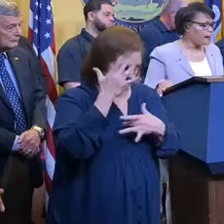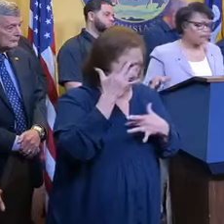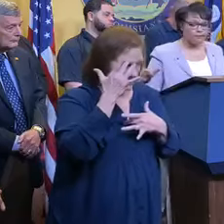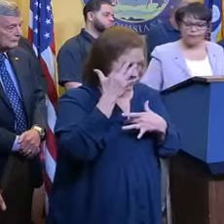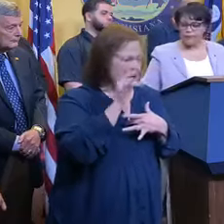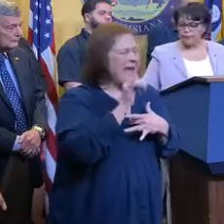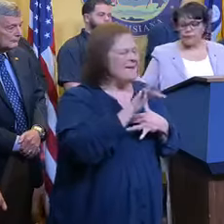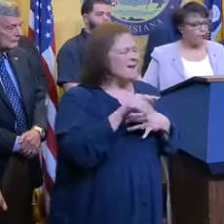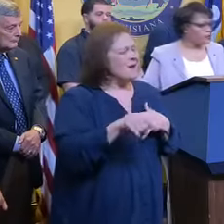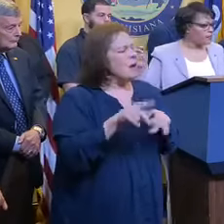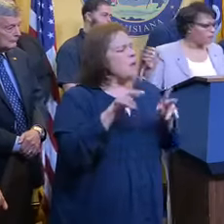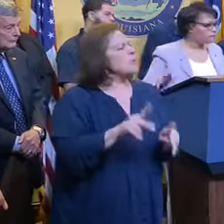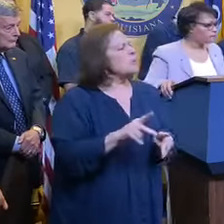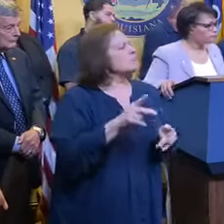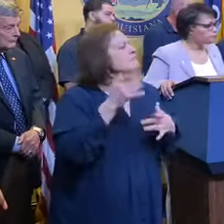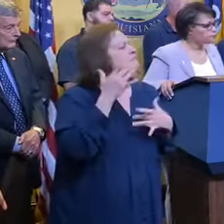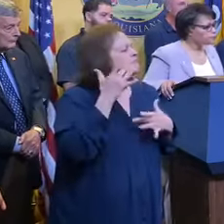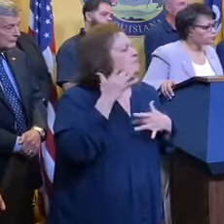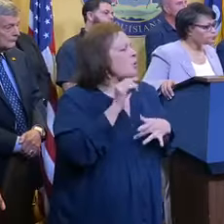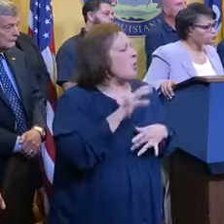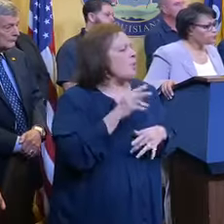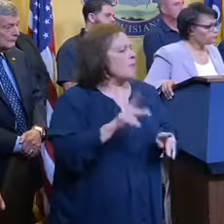to the quarantine.